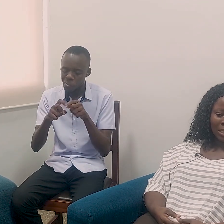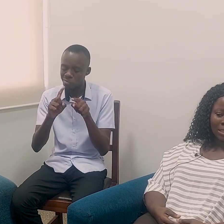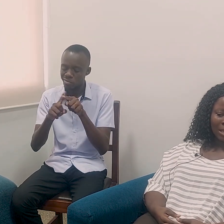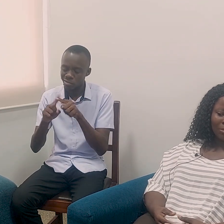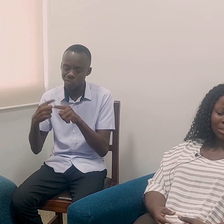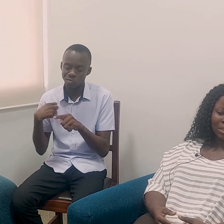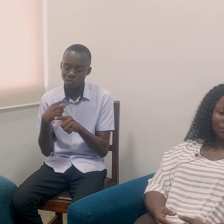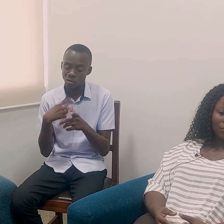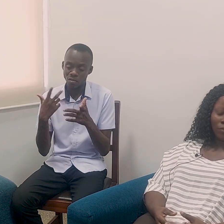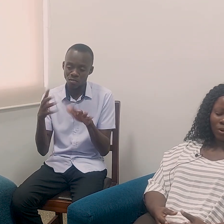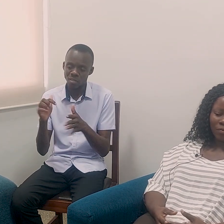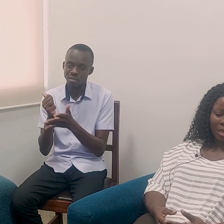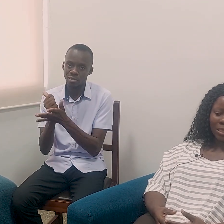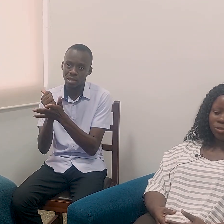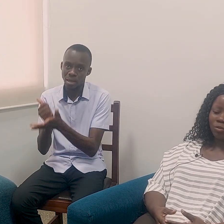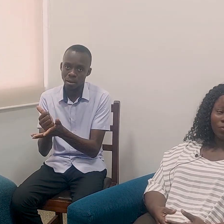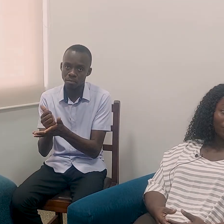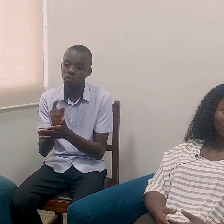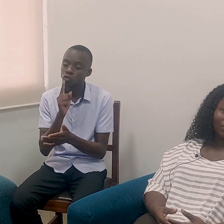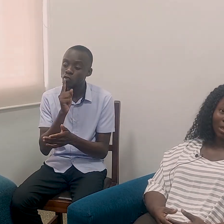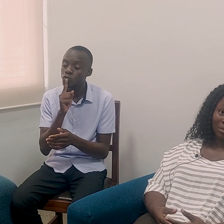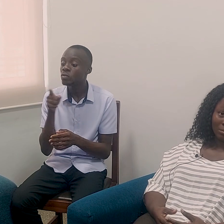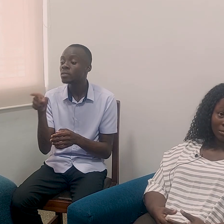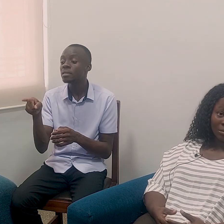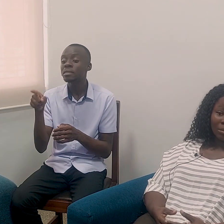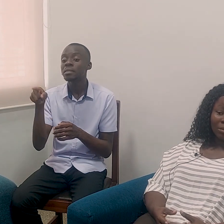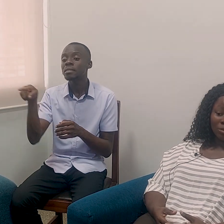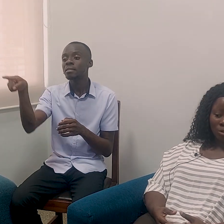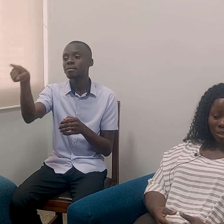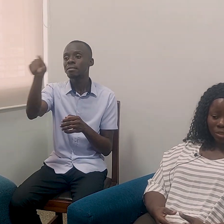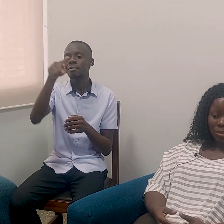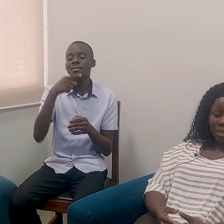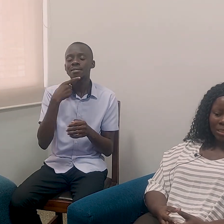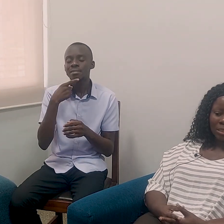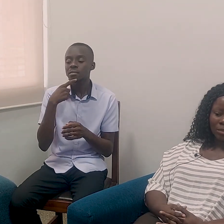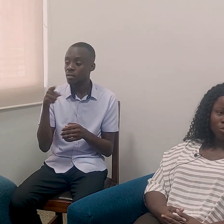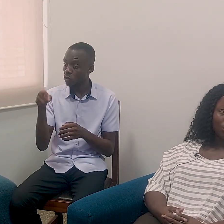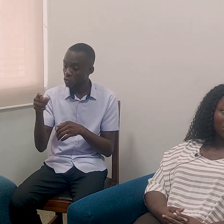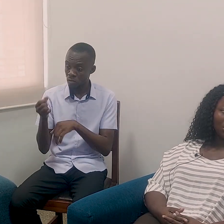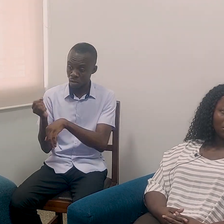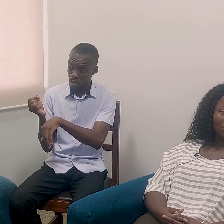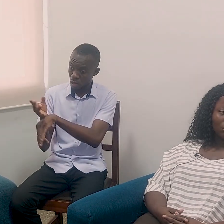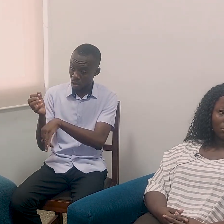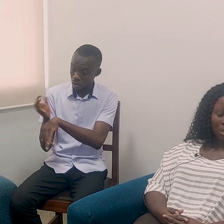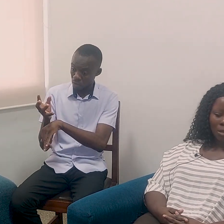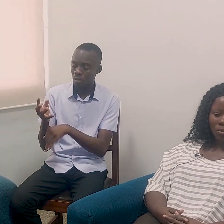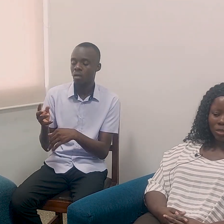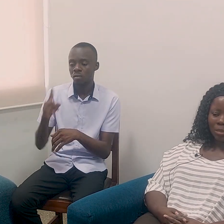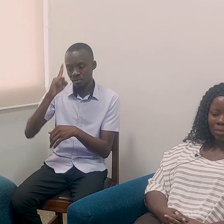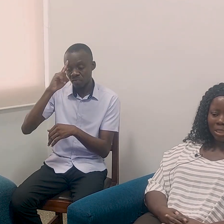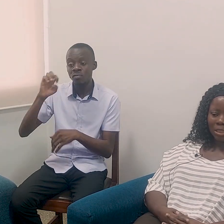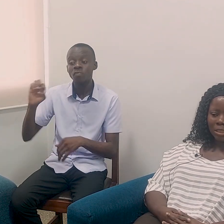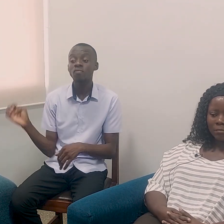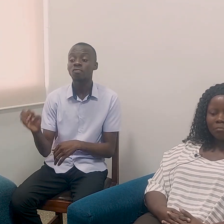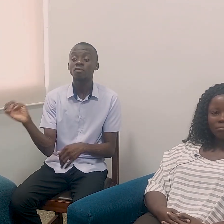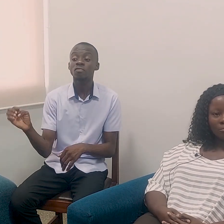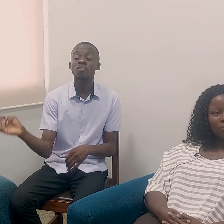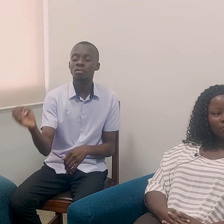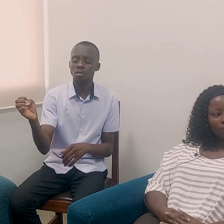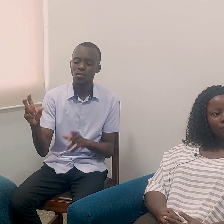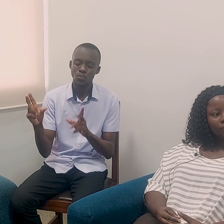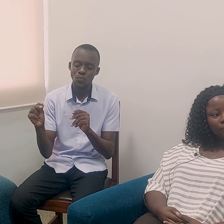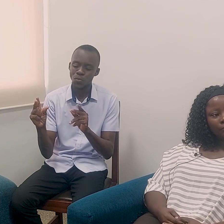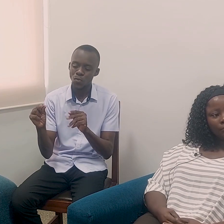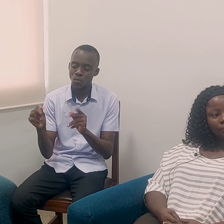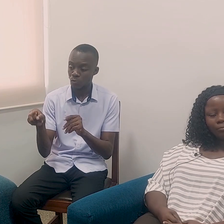there that counseling is for forever. It's not for forever. Your issue gets dealt with. Yeah, more than managed.